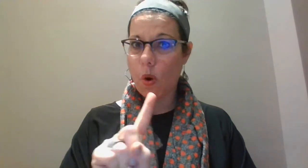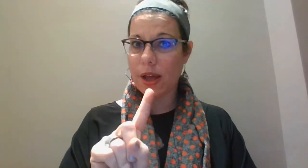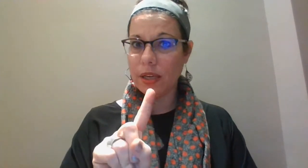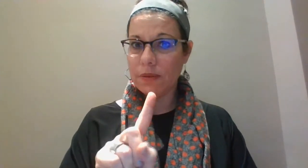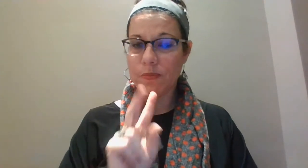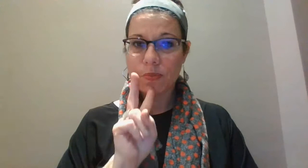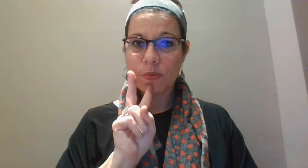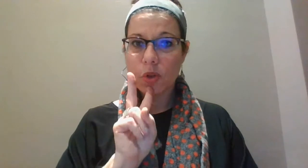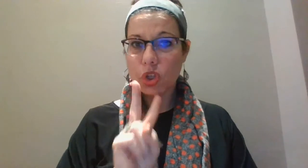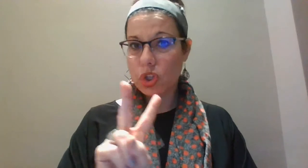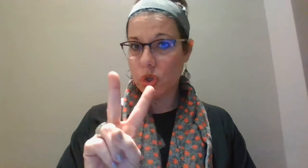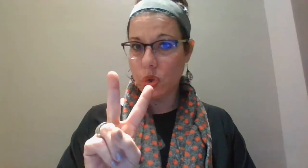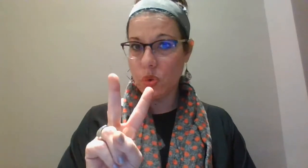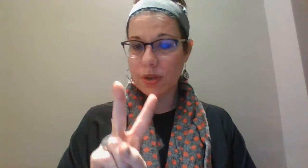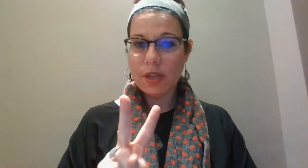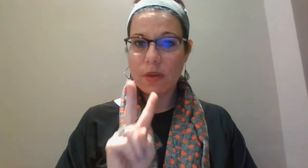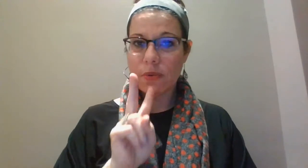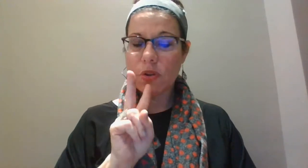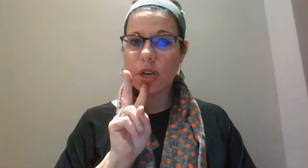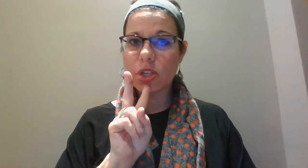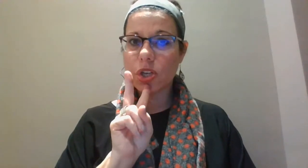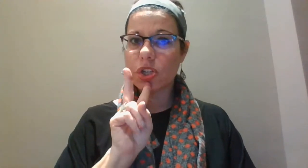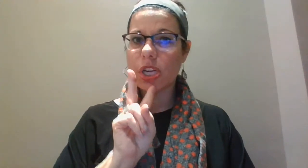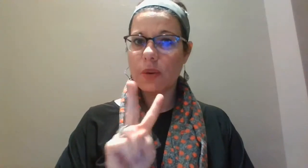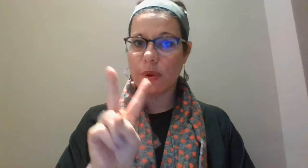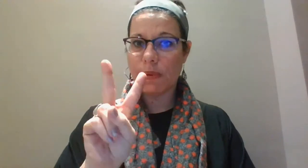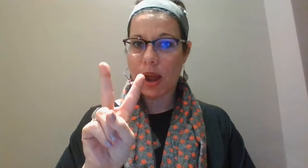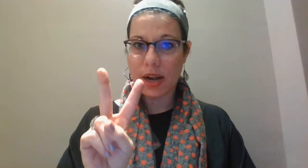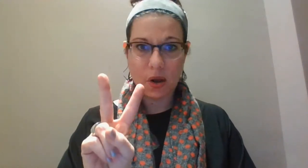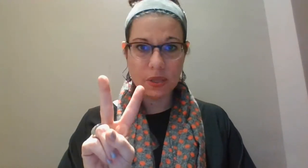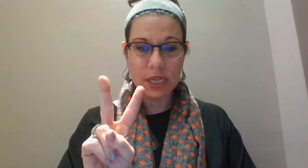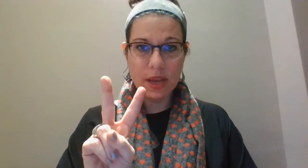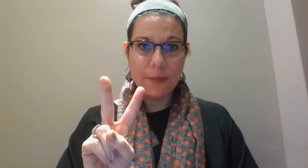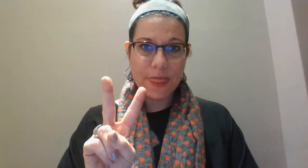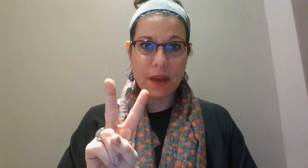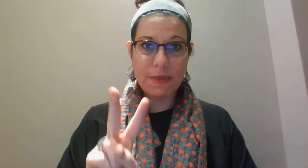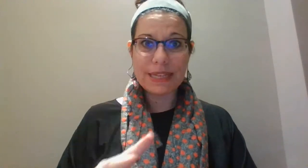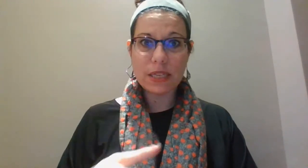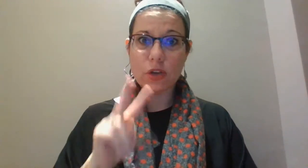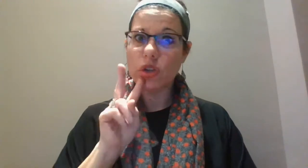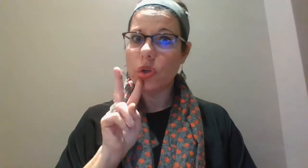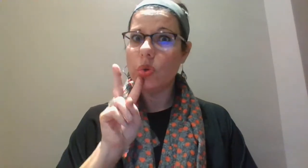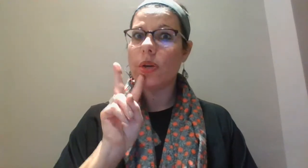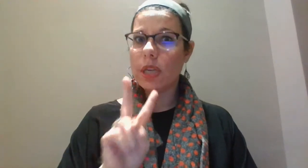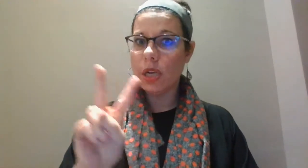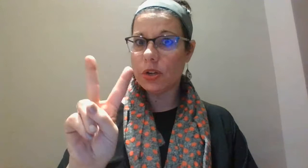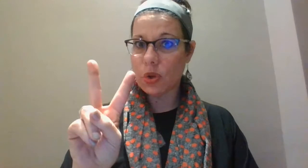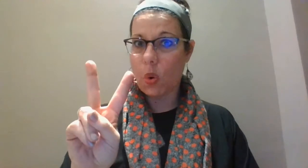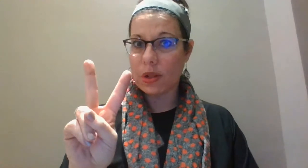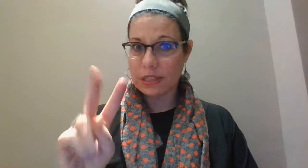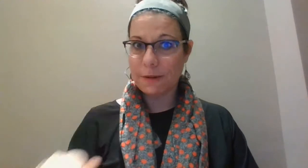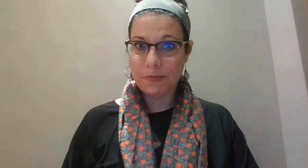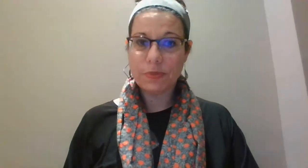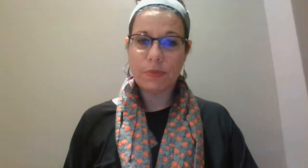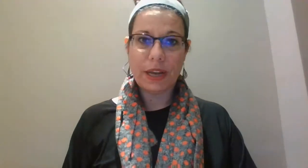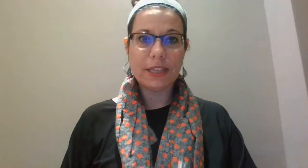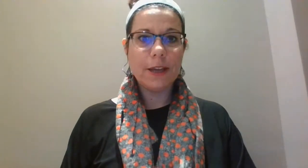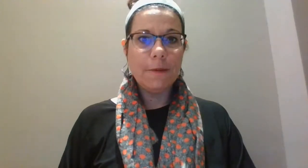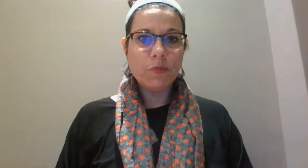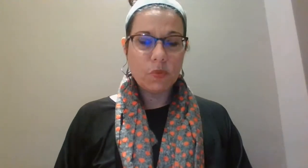1, 2, you touched your chin and we brought it out. That meant 2 years old, right? When